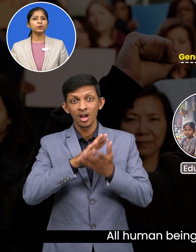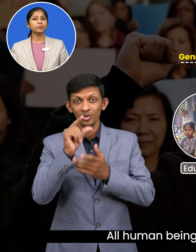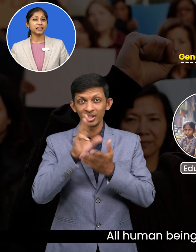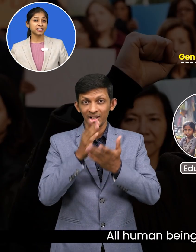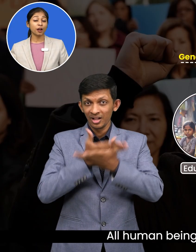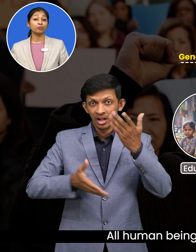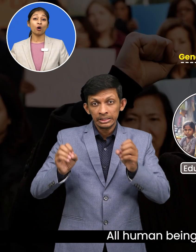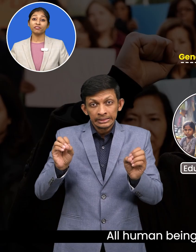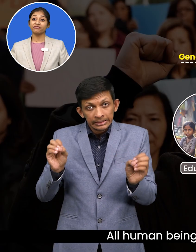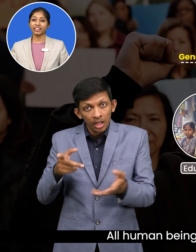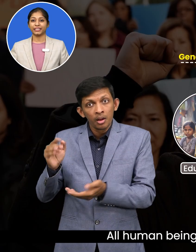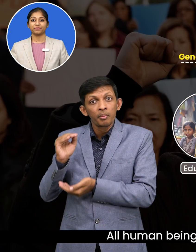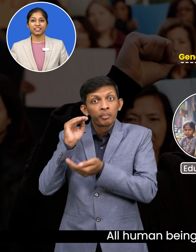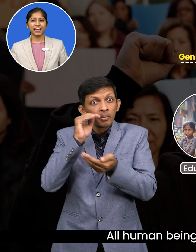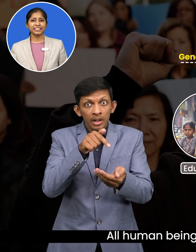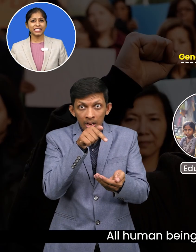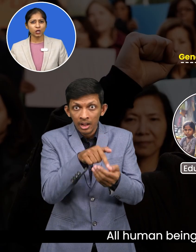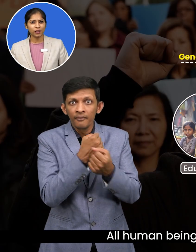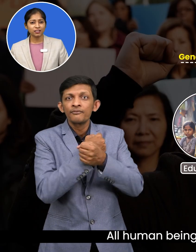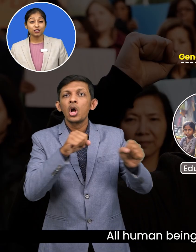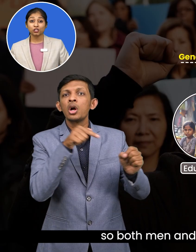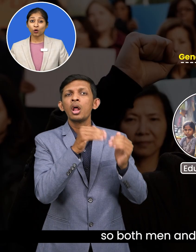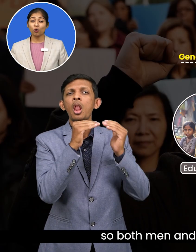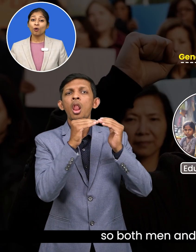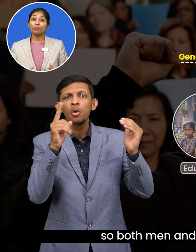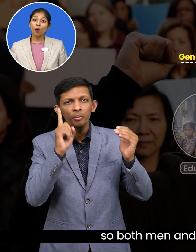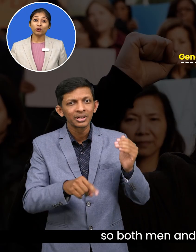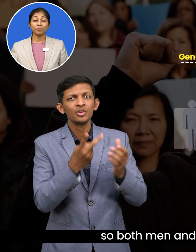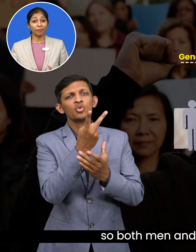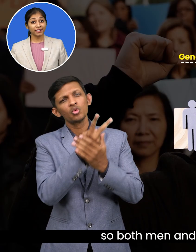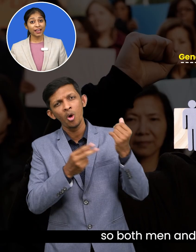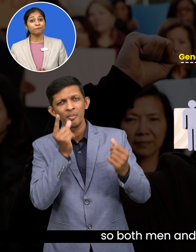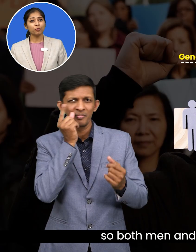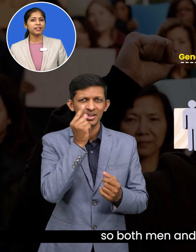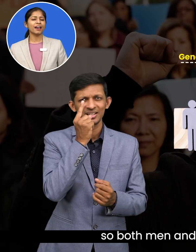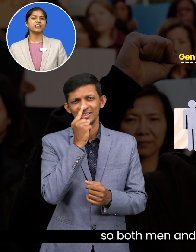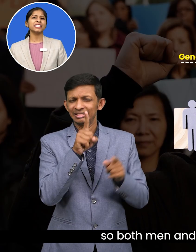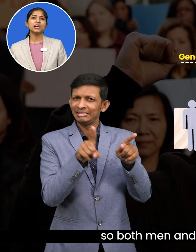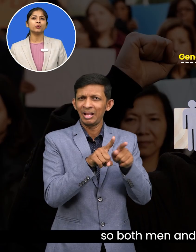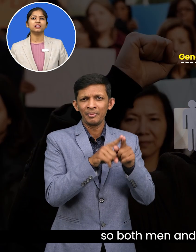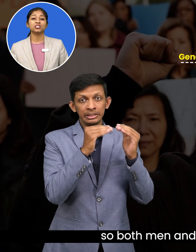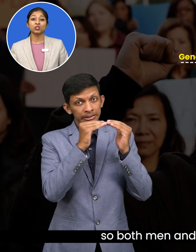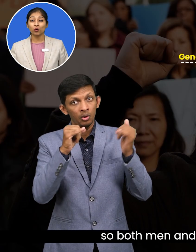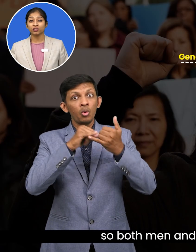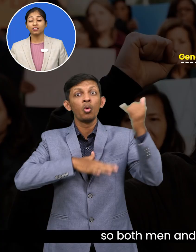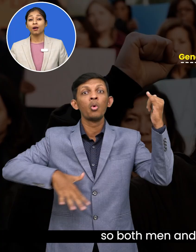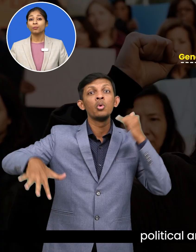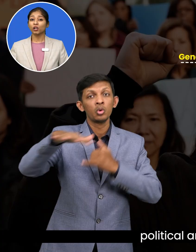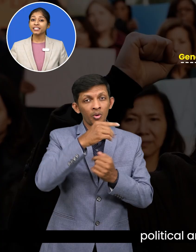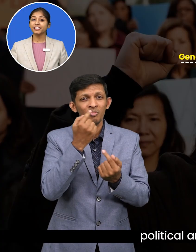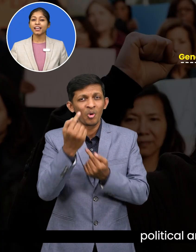All human beings are born free and equal, so both men and women have equal